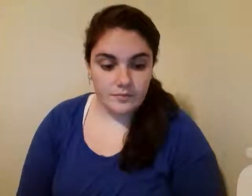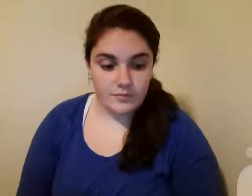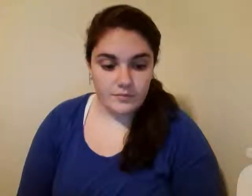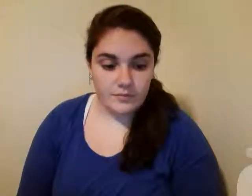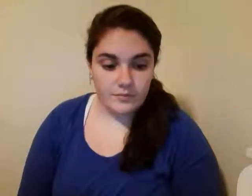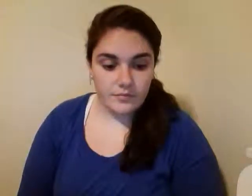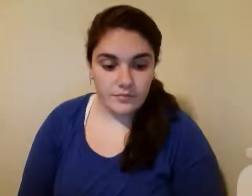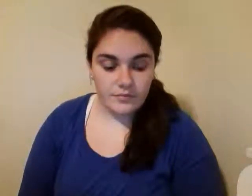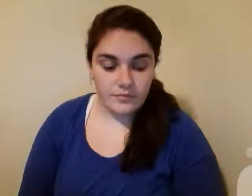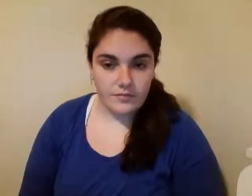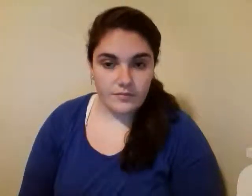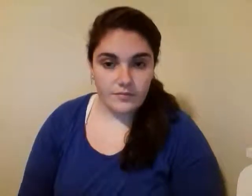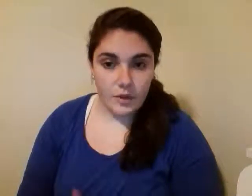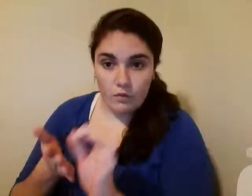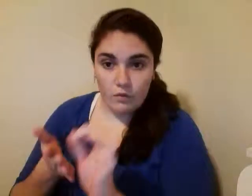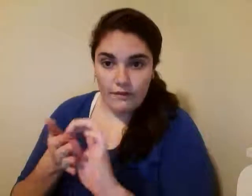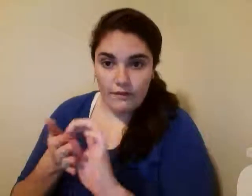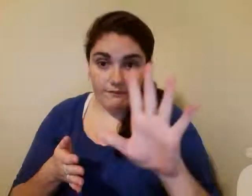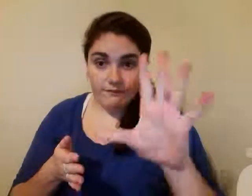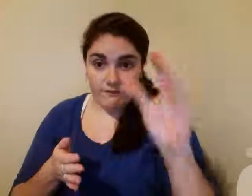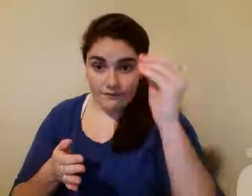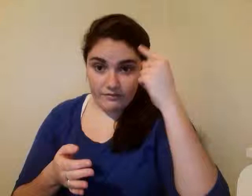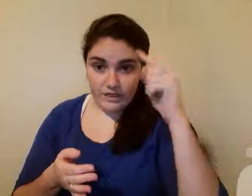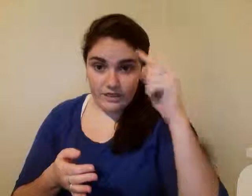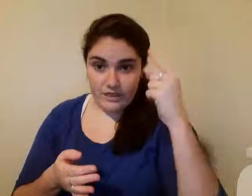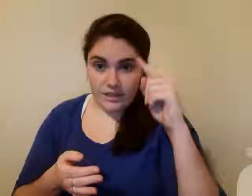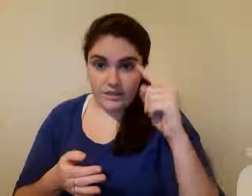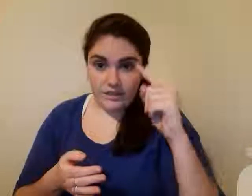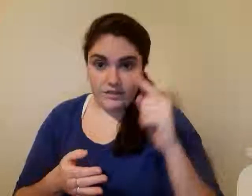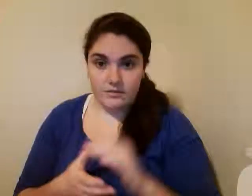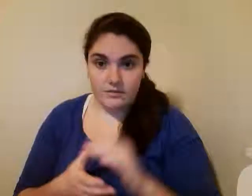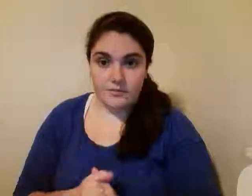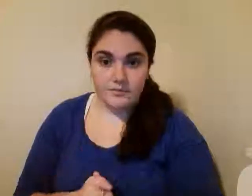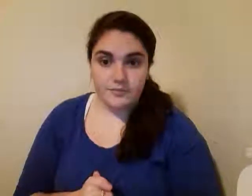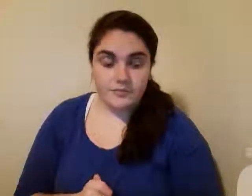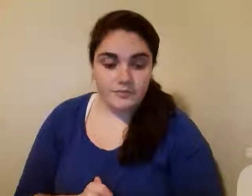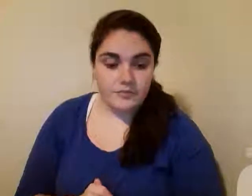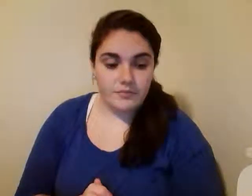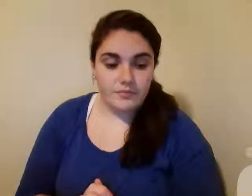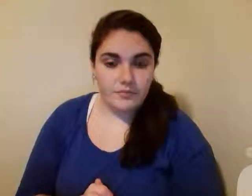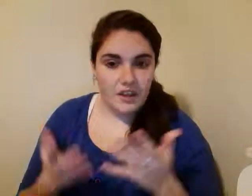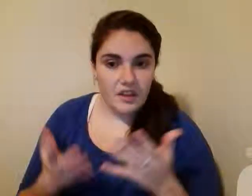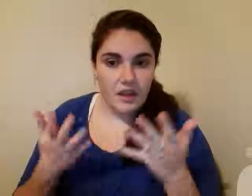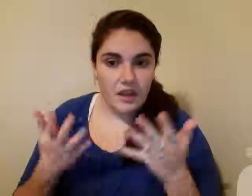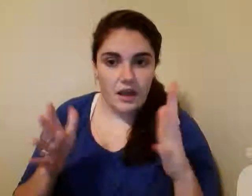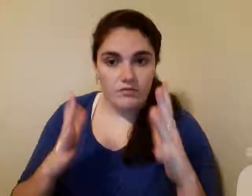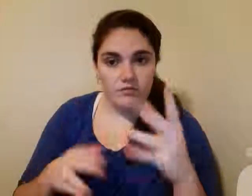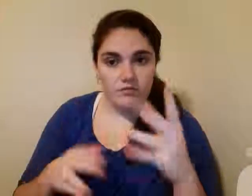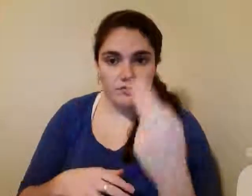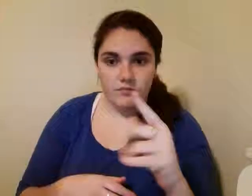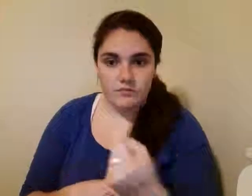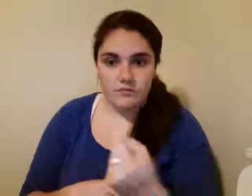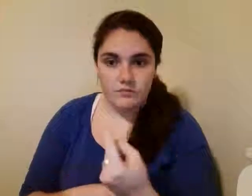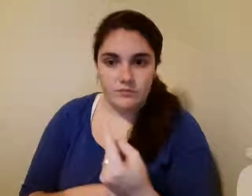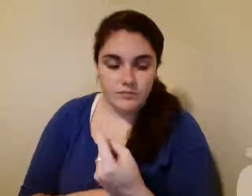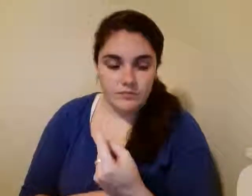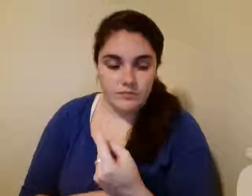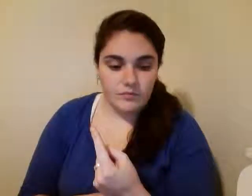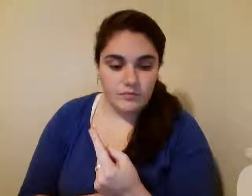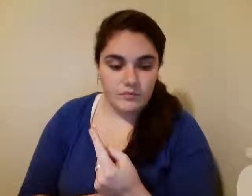50 cents. That takes care of my $1/2. Now I have 1, 2,